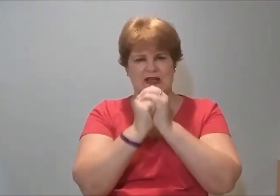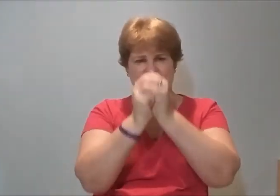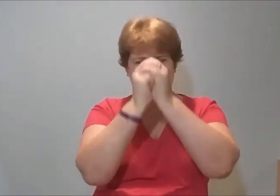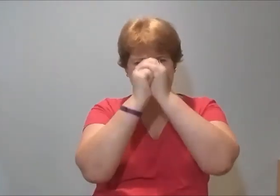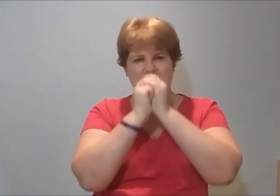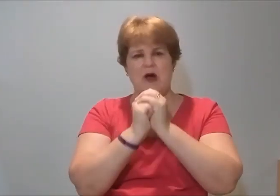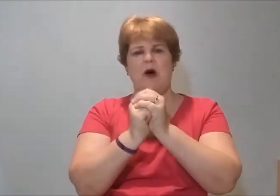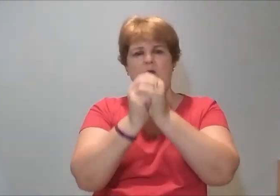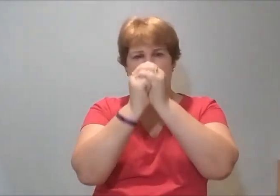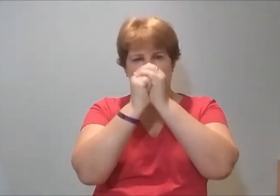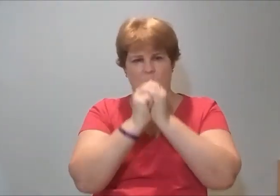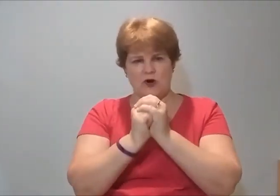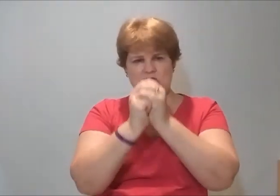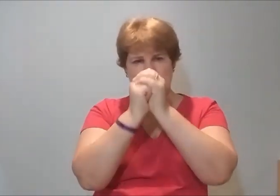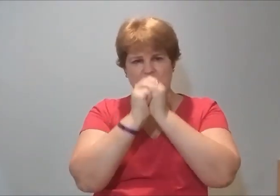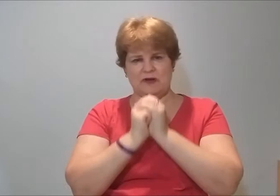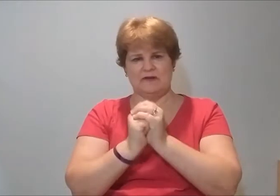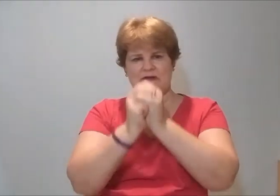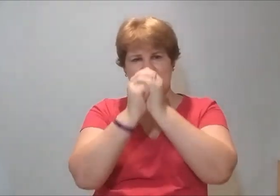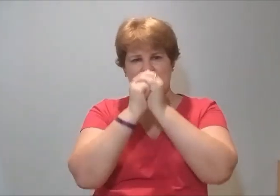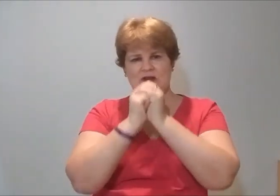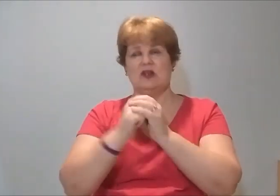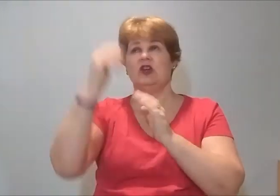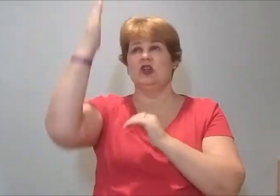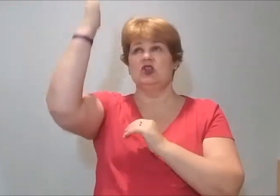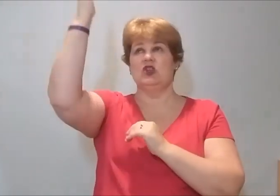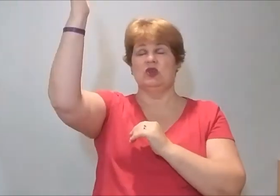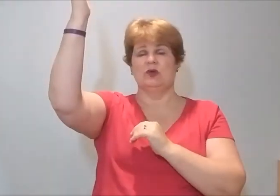hands. Worship you.